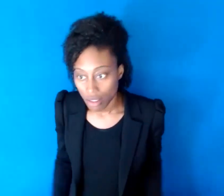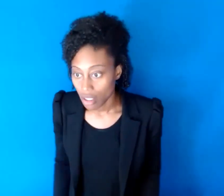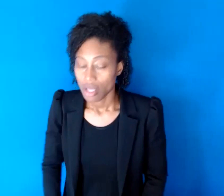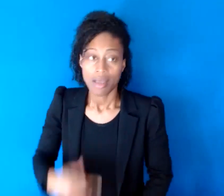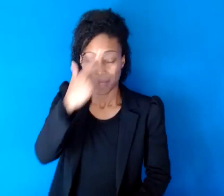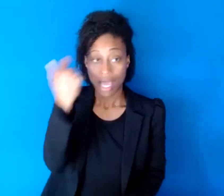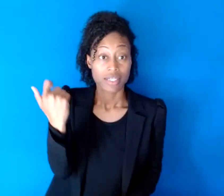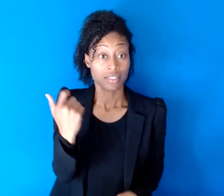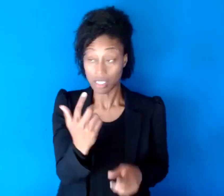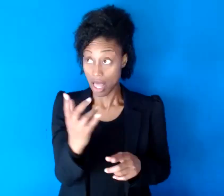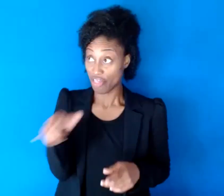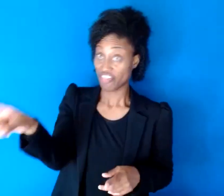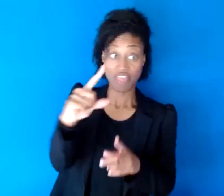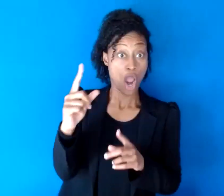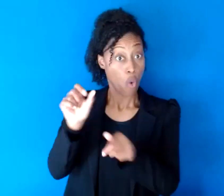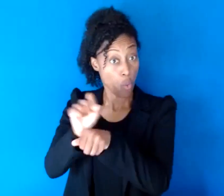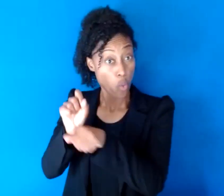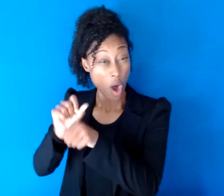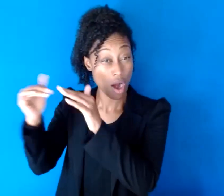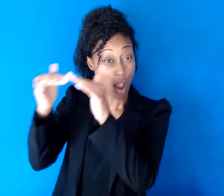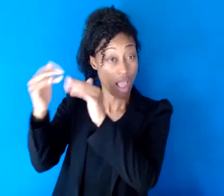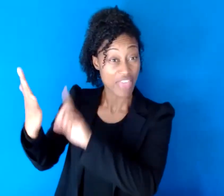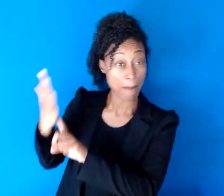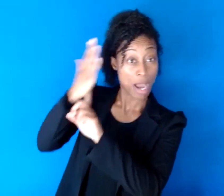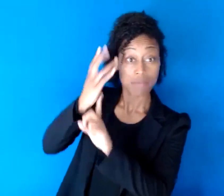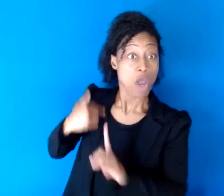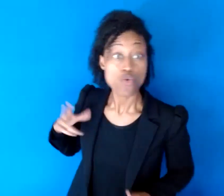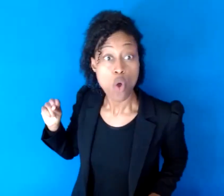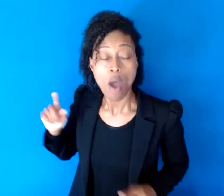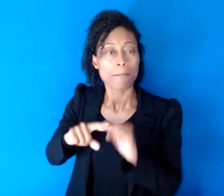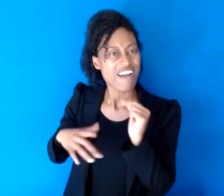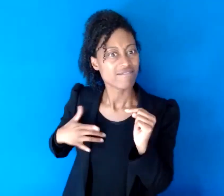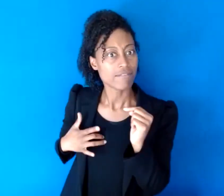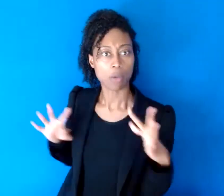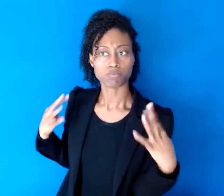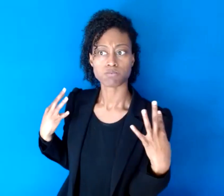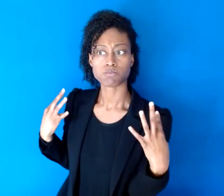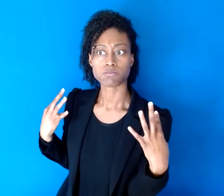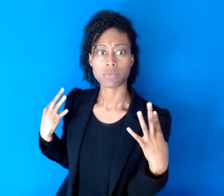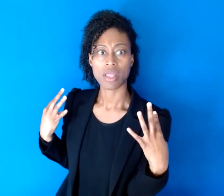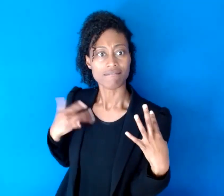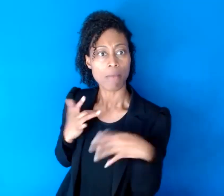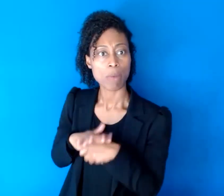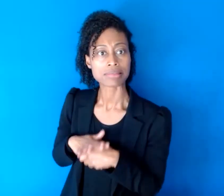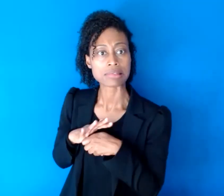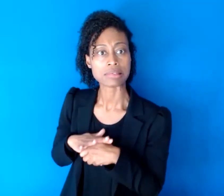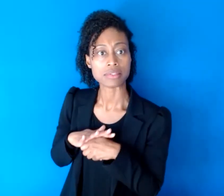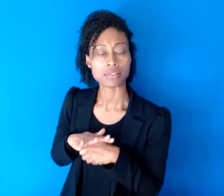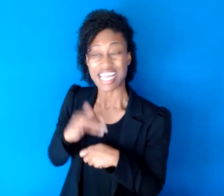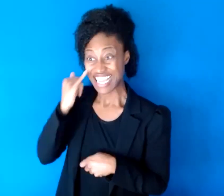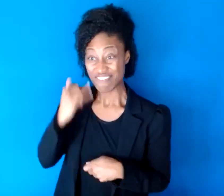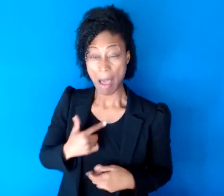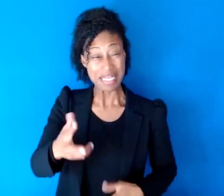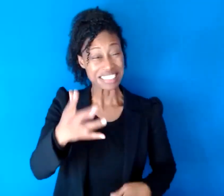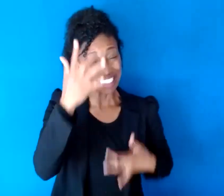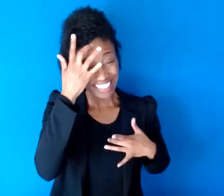right? But I always know that all eyes are on me regardless. So even if I'm sick, I could be on